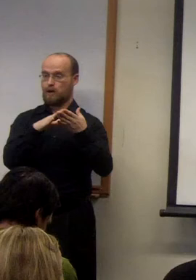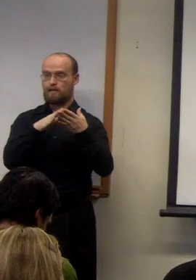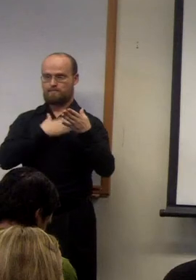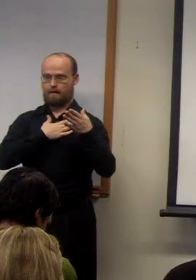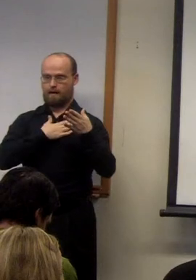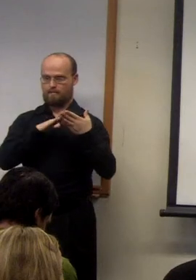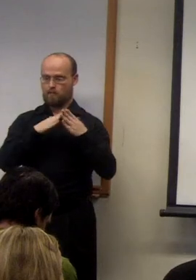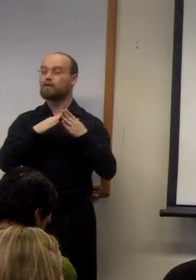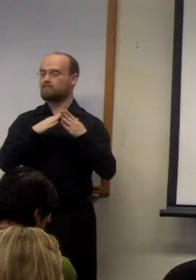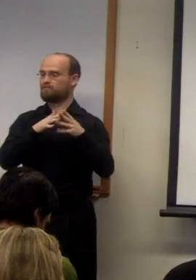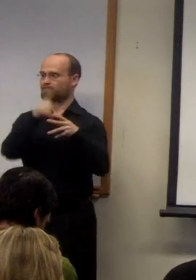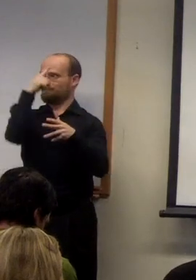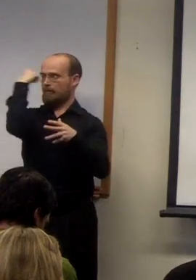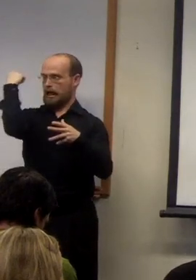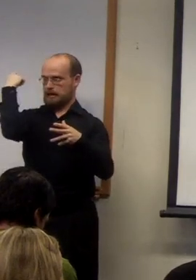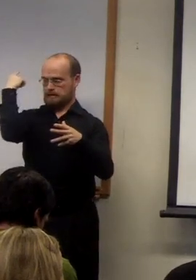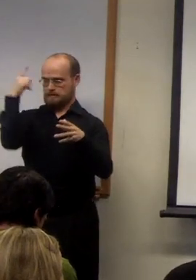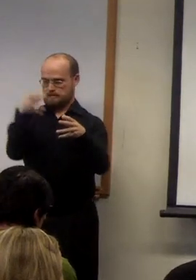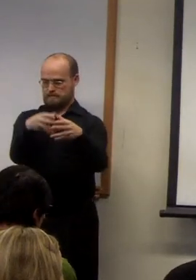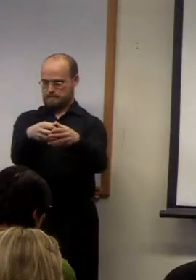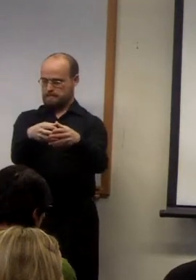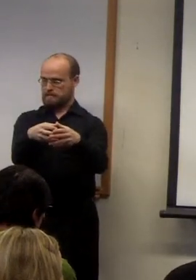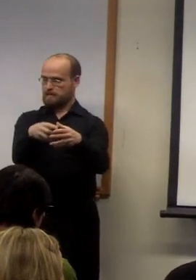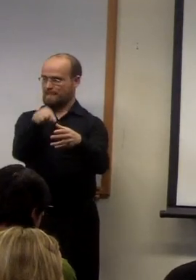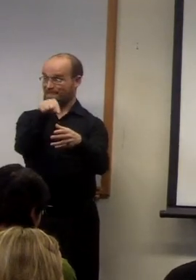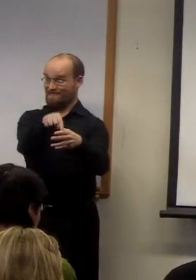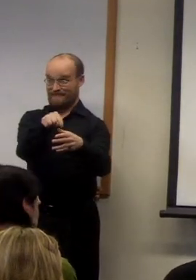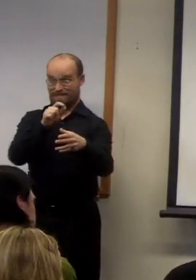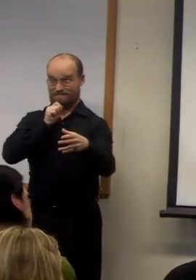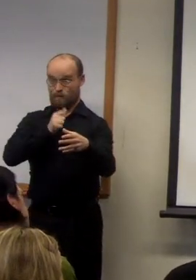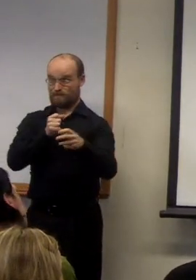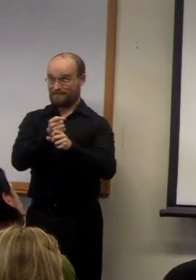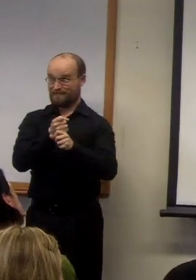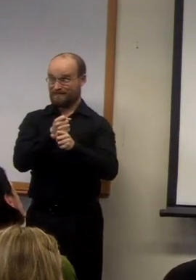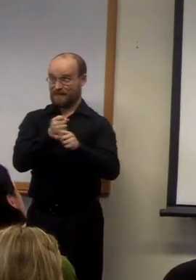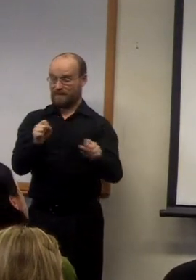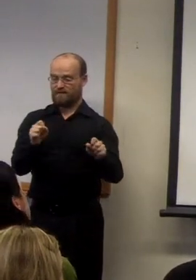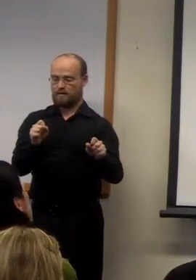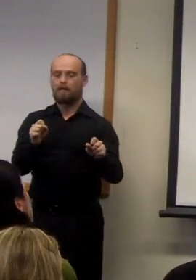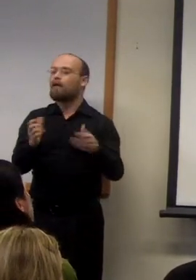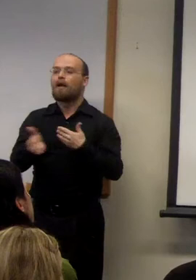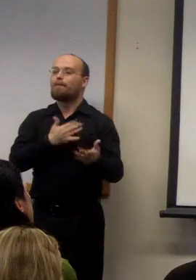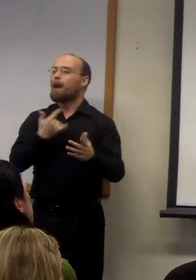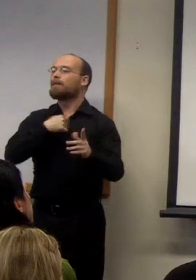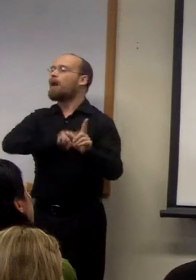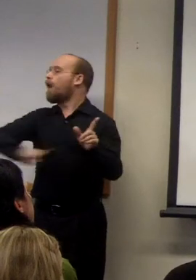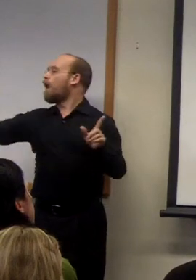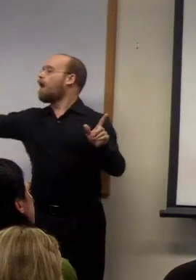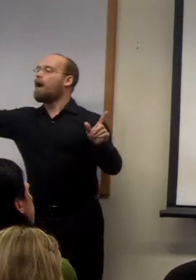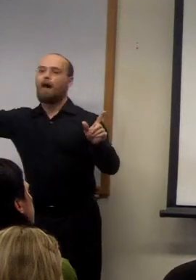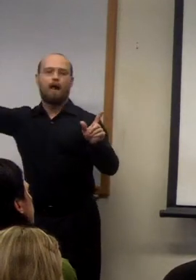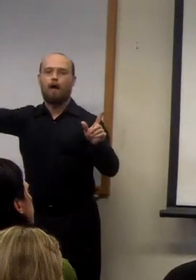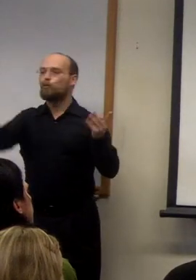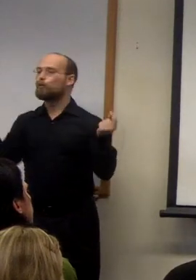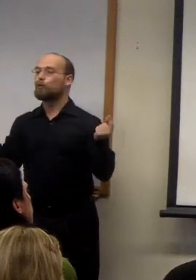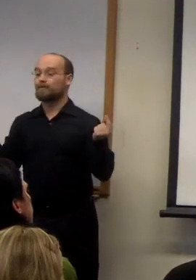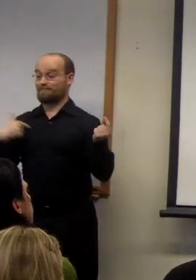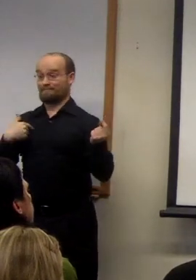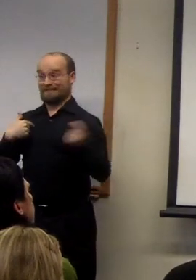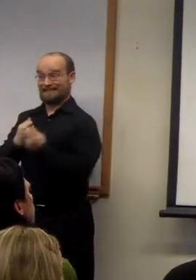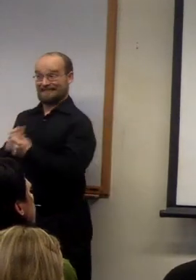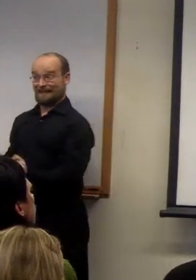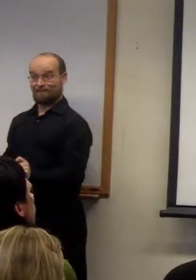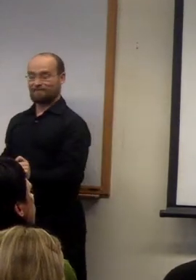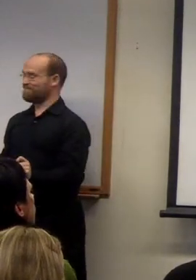black, right, if people in the black community aren't safe, no matter where I go, I am not safe. And there's plenty